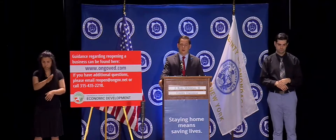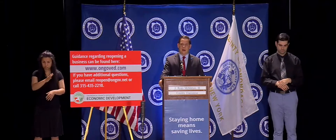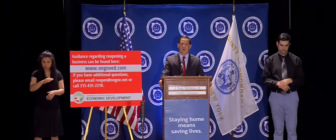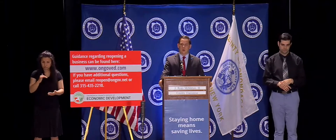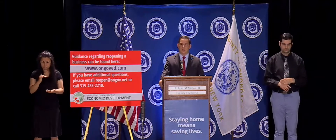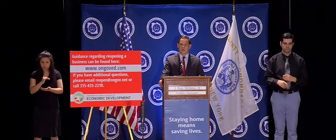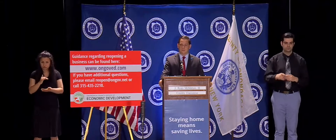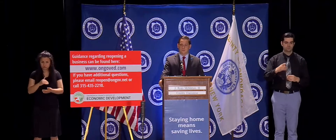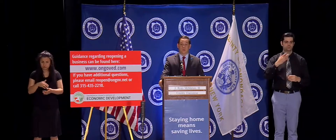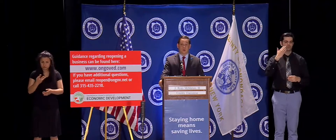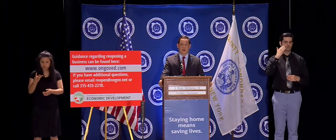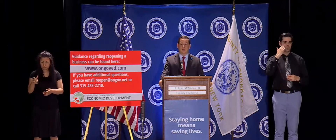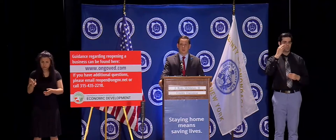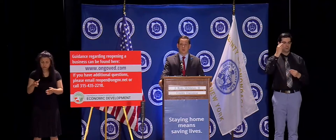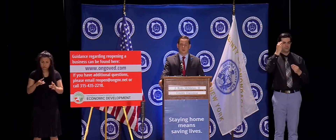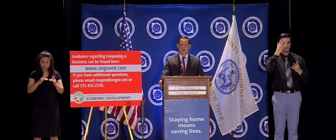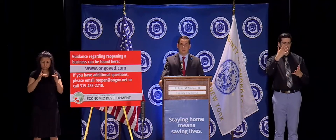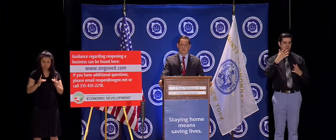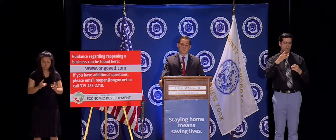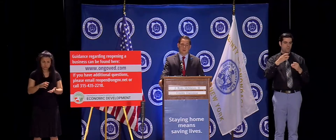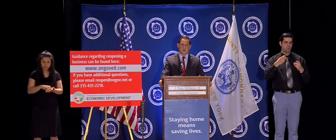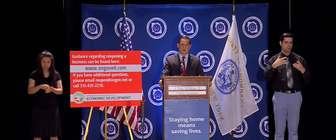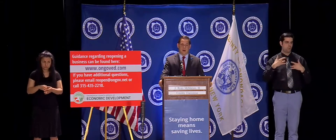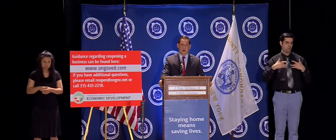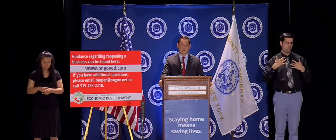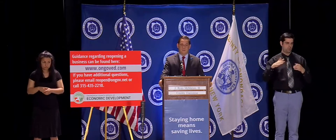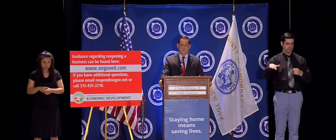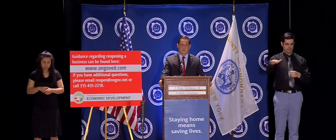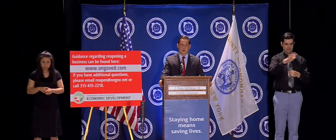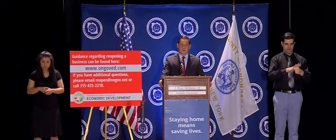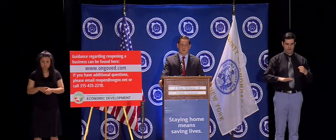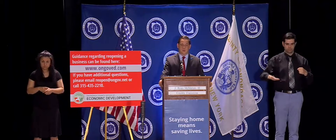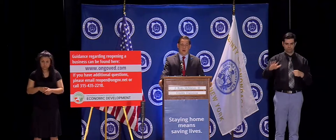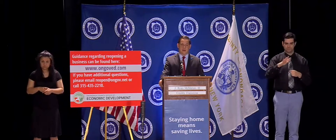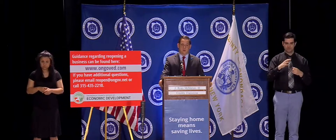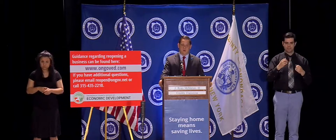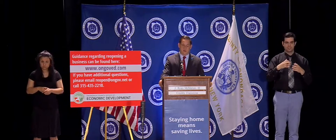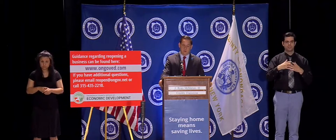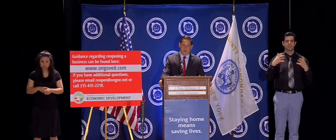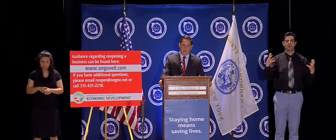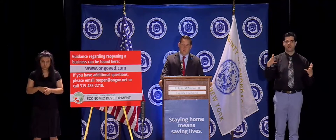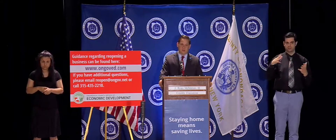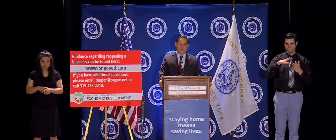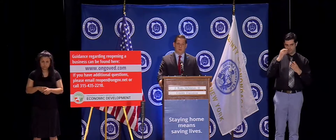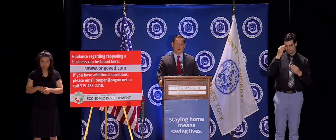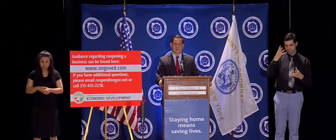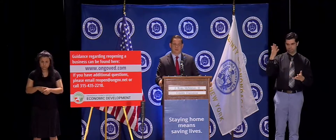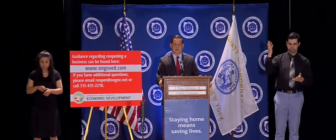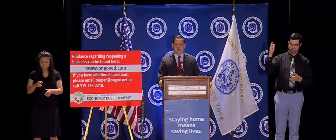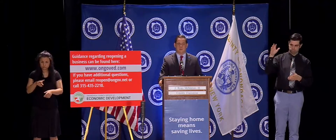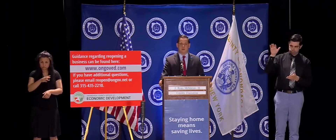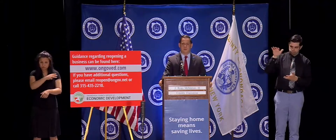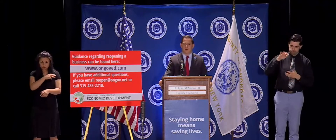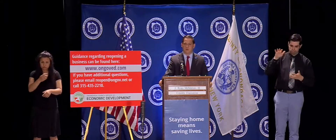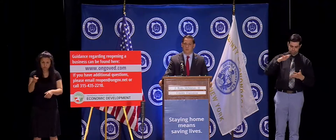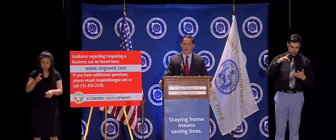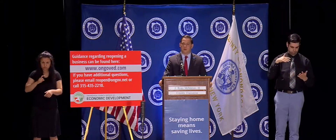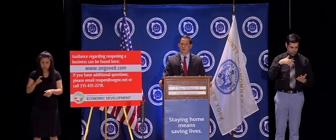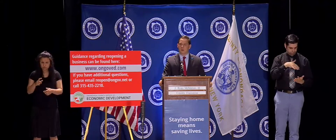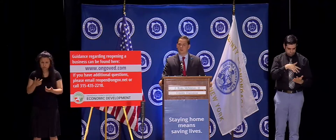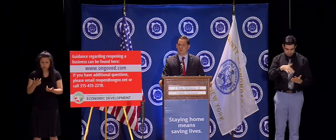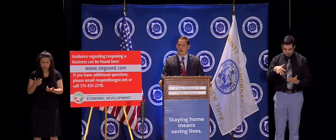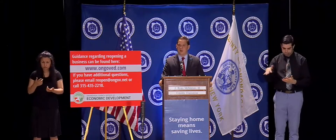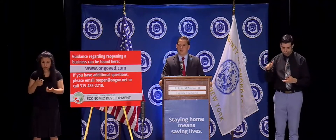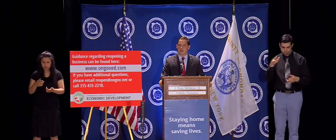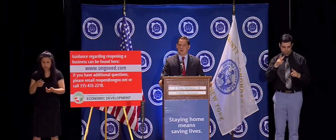you learn a lot in a week. You learn a lot in 2 or 3 days. And that's why whenever I've been asked a question about something that's happening a month from now or